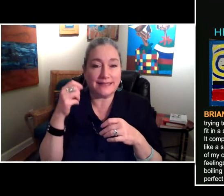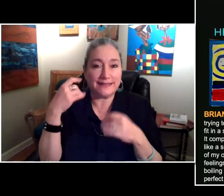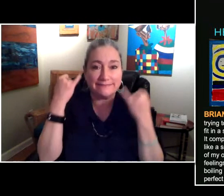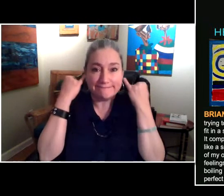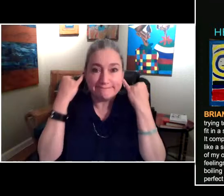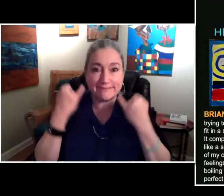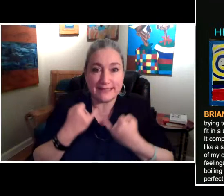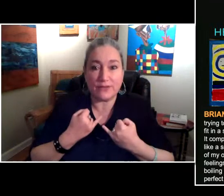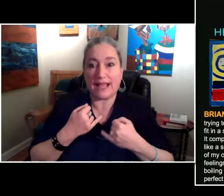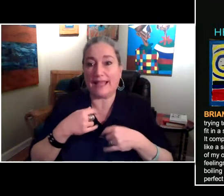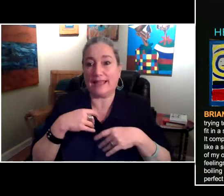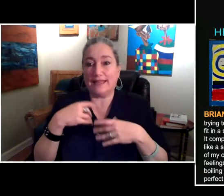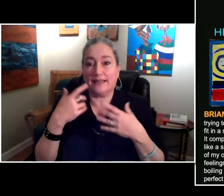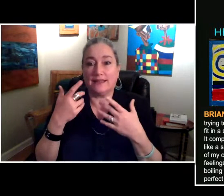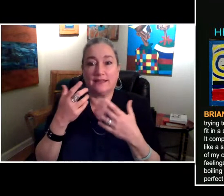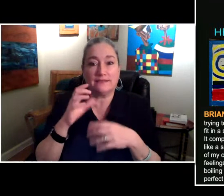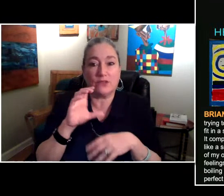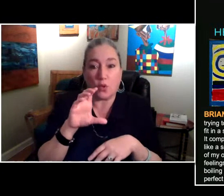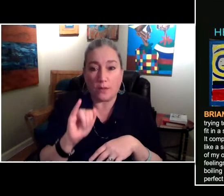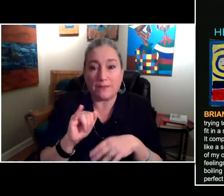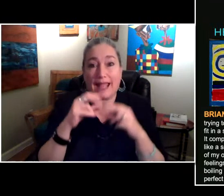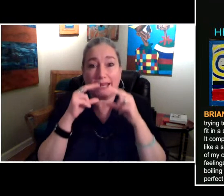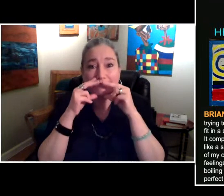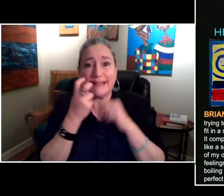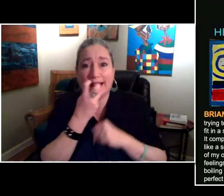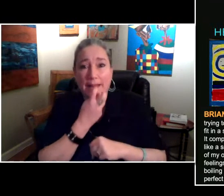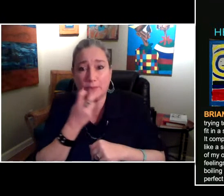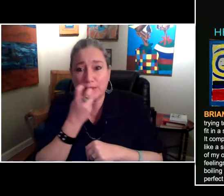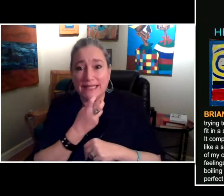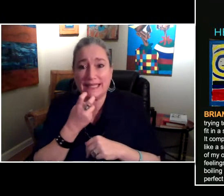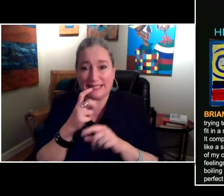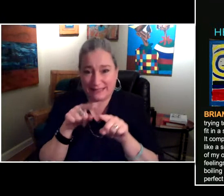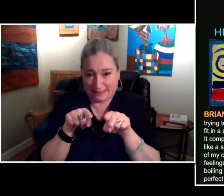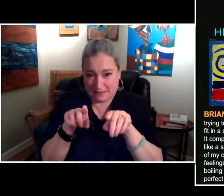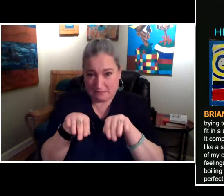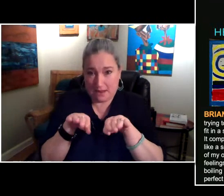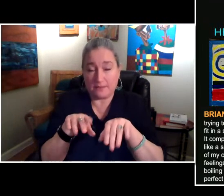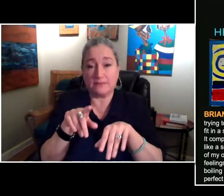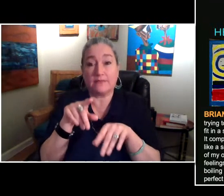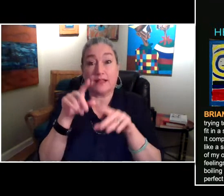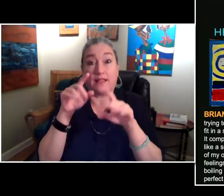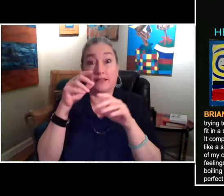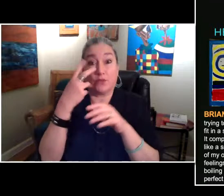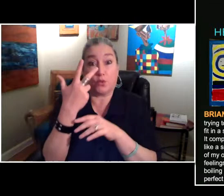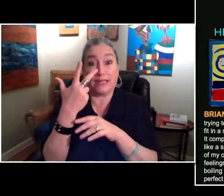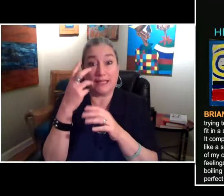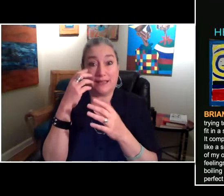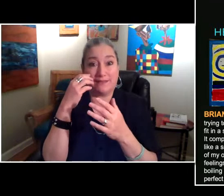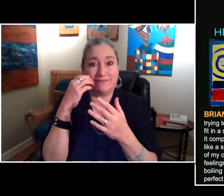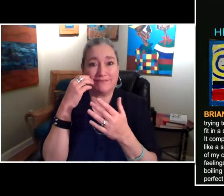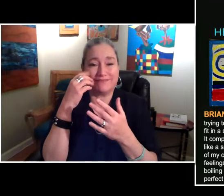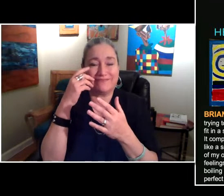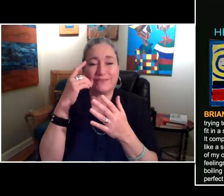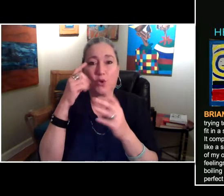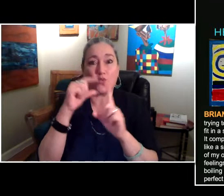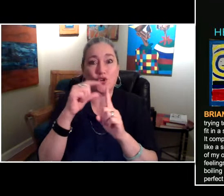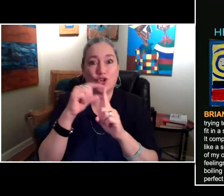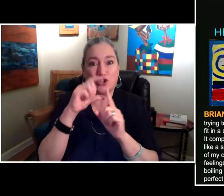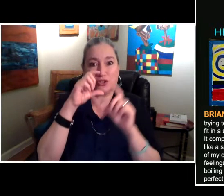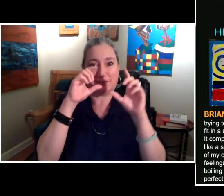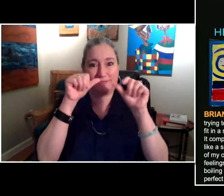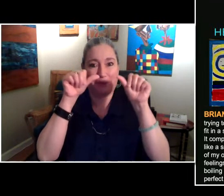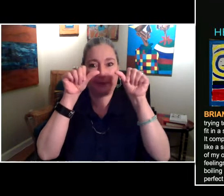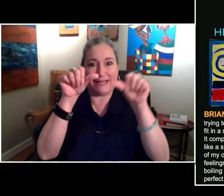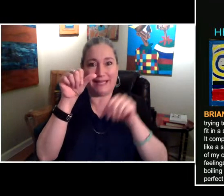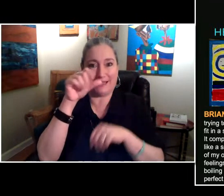to see, but there is a lot of hearing devices, FM system, cochlear implants,